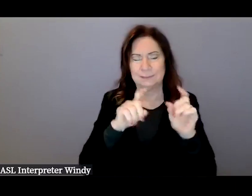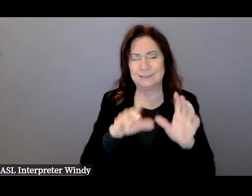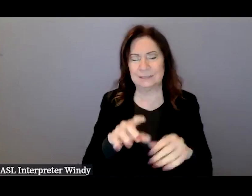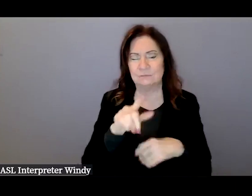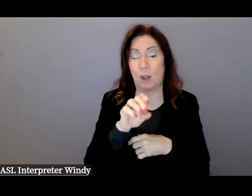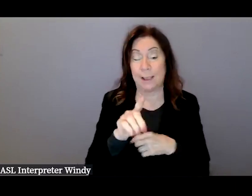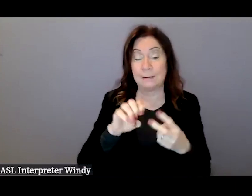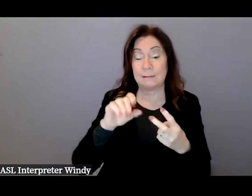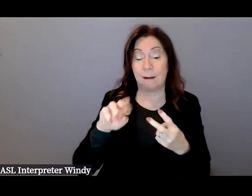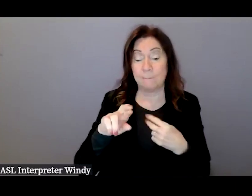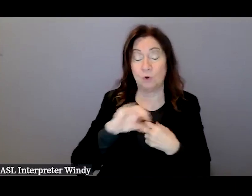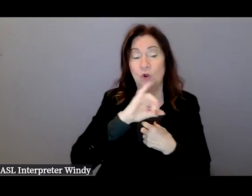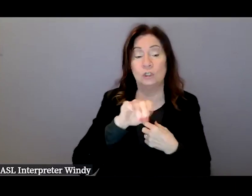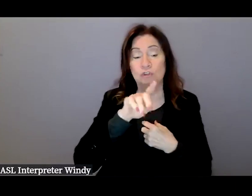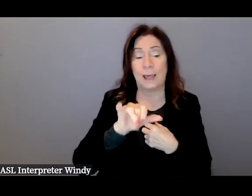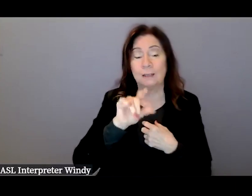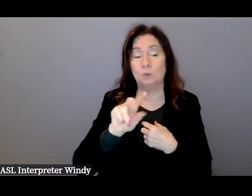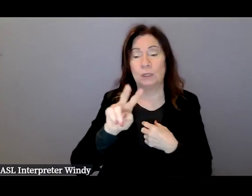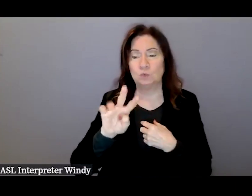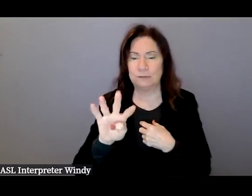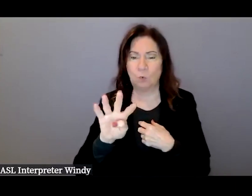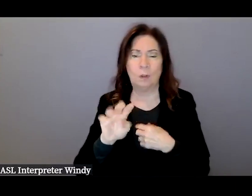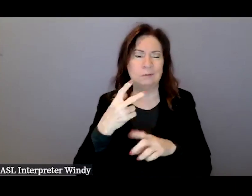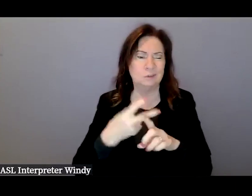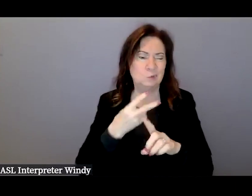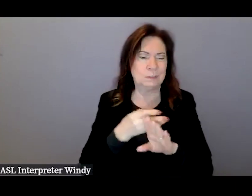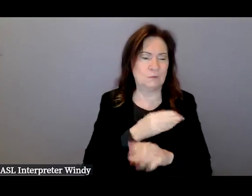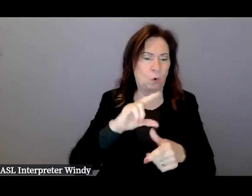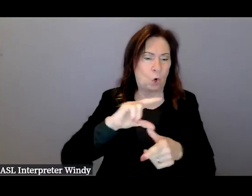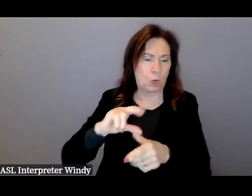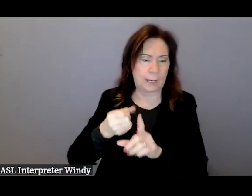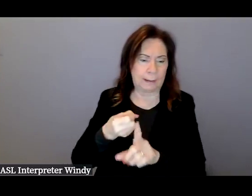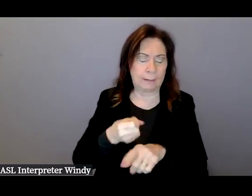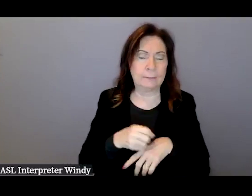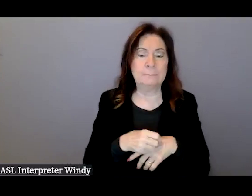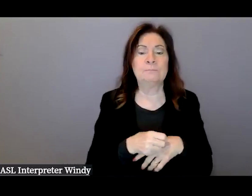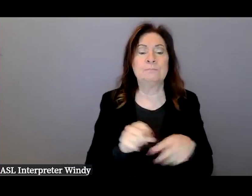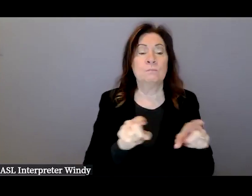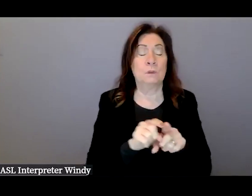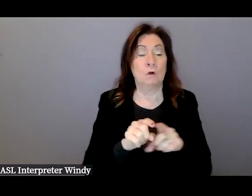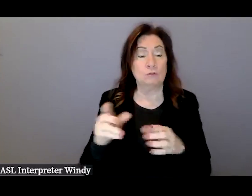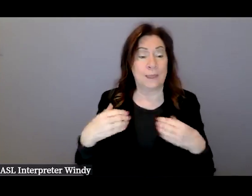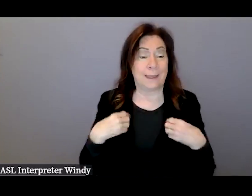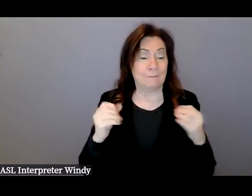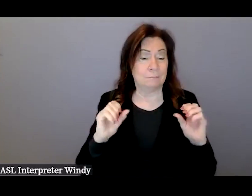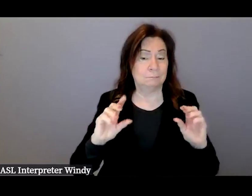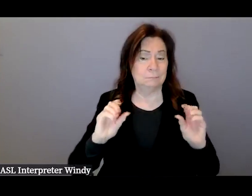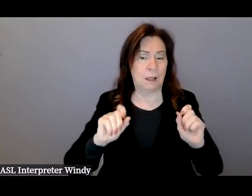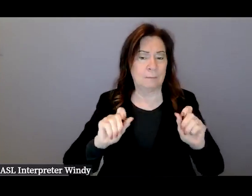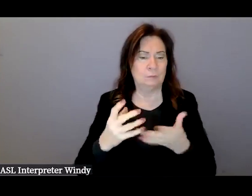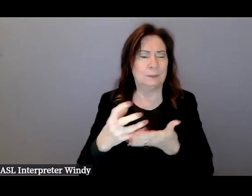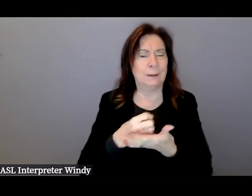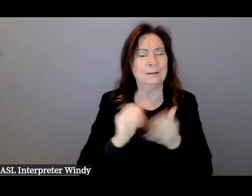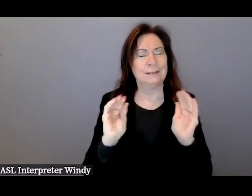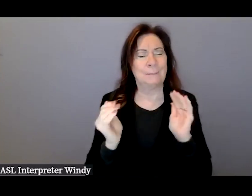of 2024, so about 2 months before the storm. And they provide an opportunity to collect comparative testing data